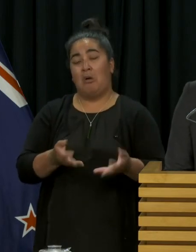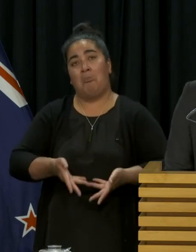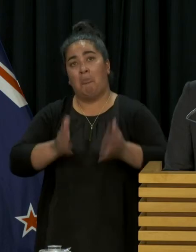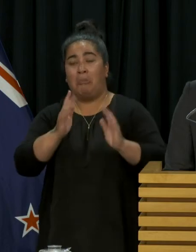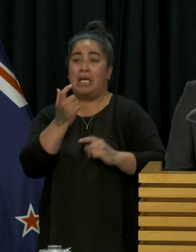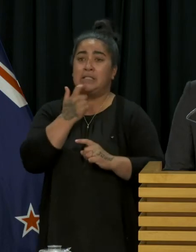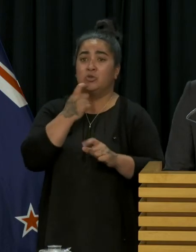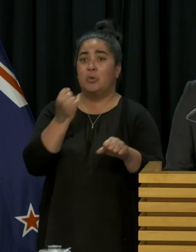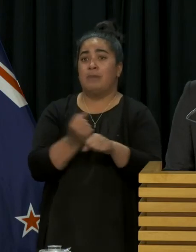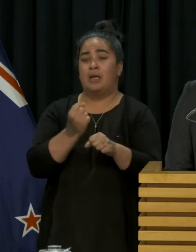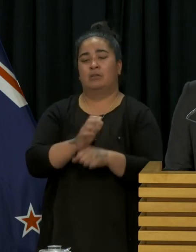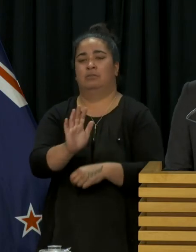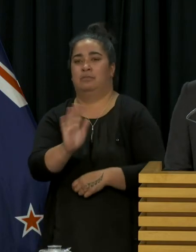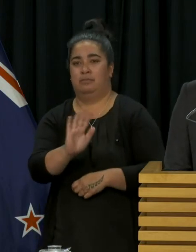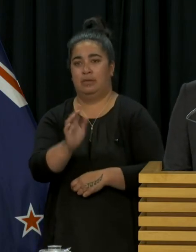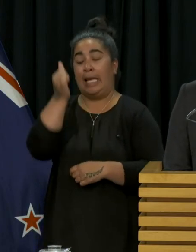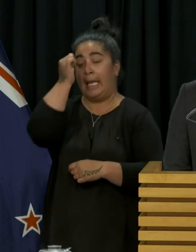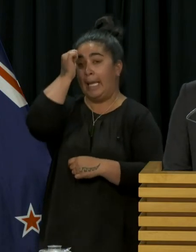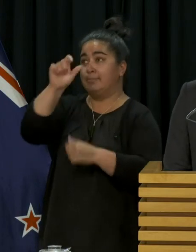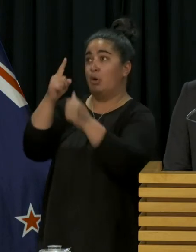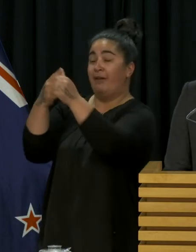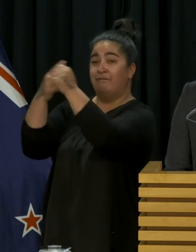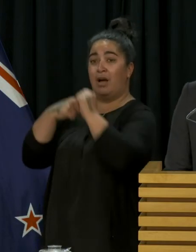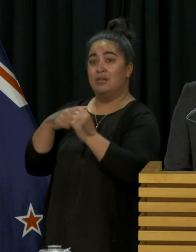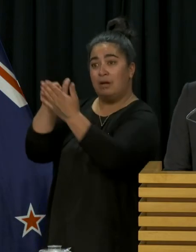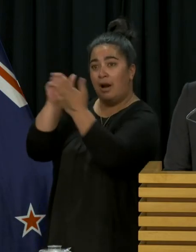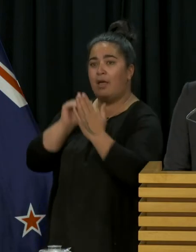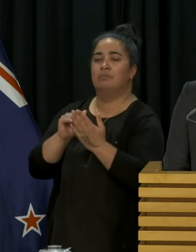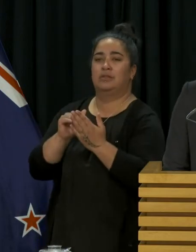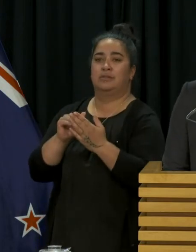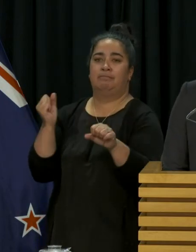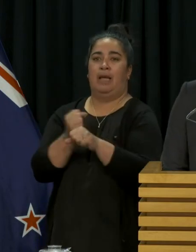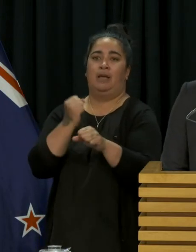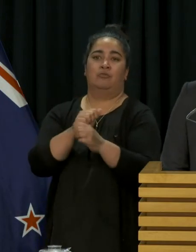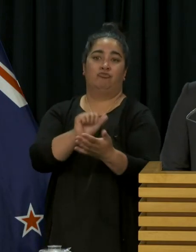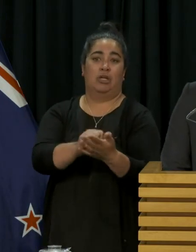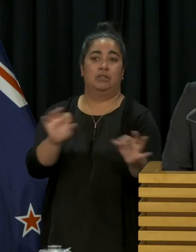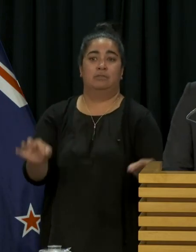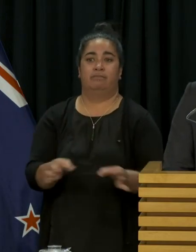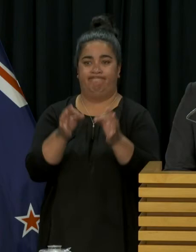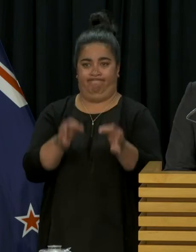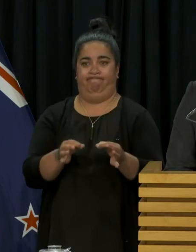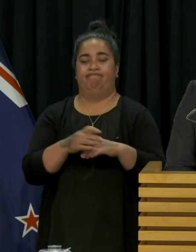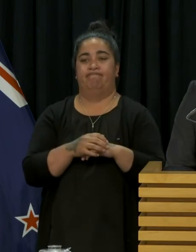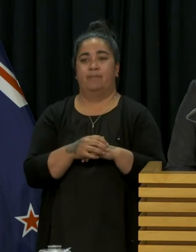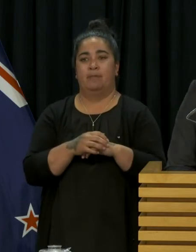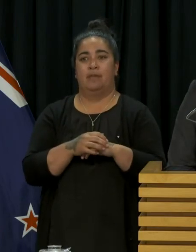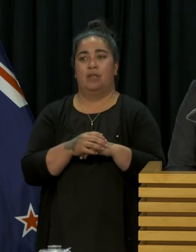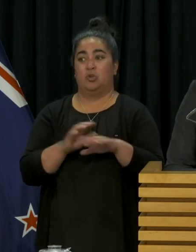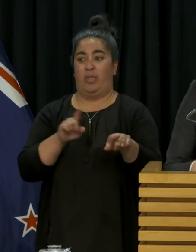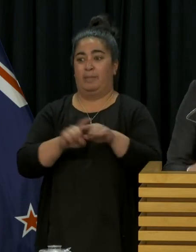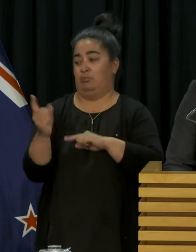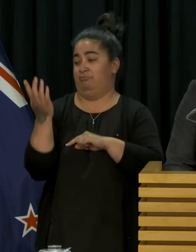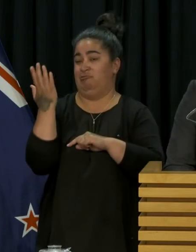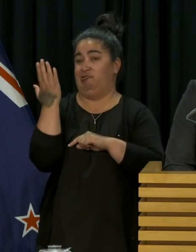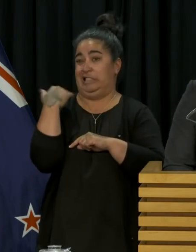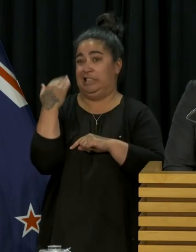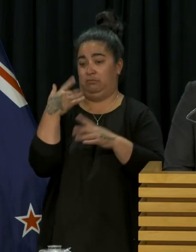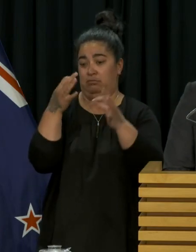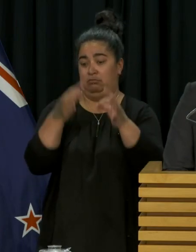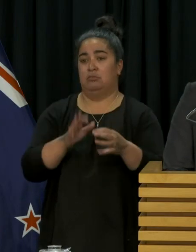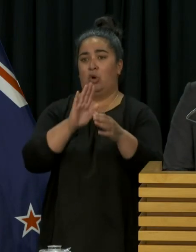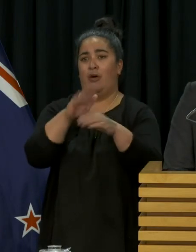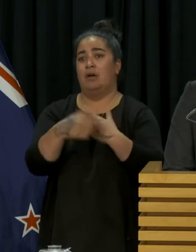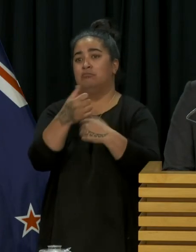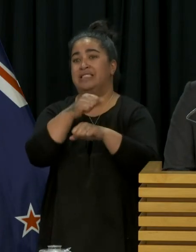on a lot of advice and a lot of expertise in making those decisions. And this latest protection